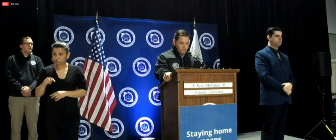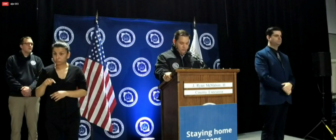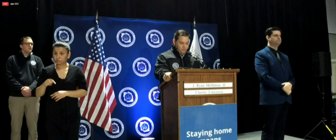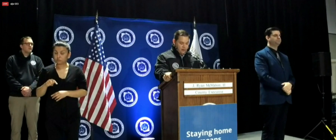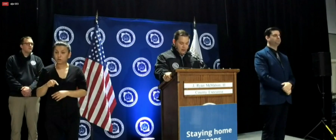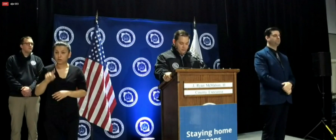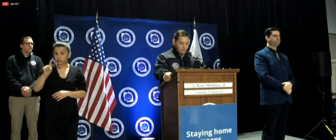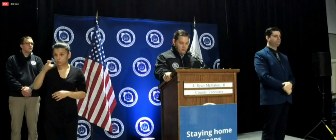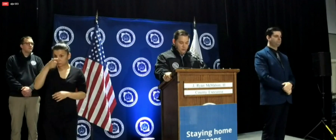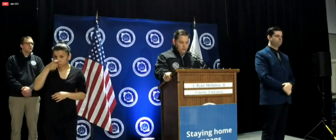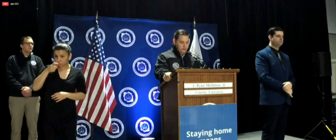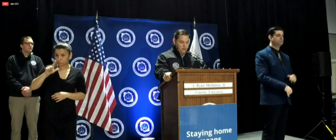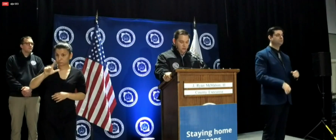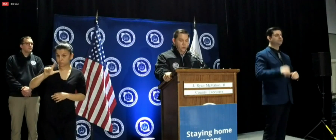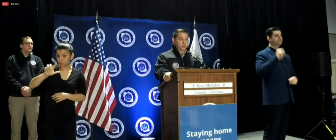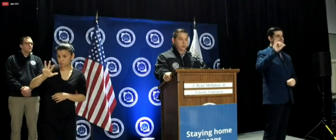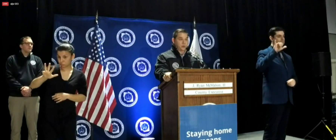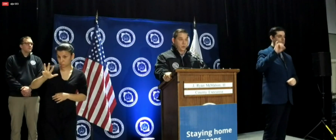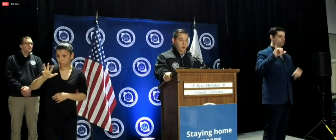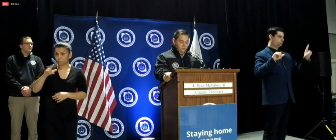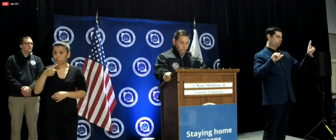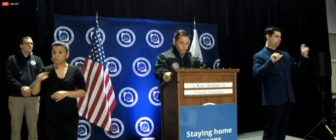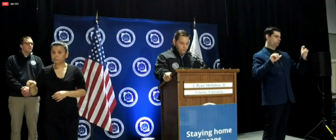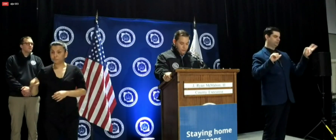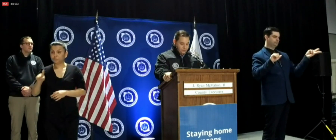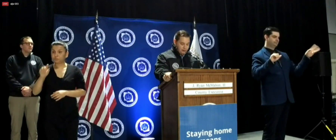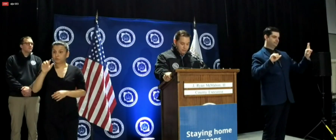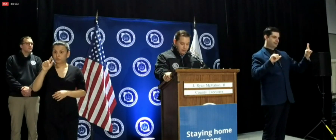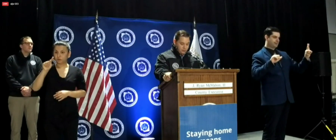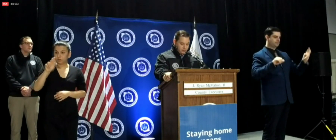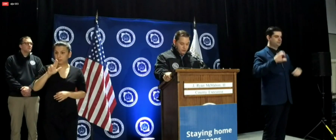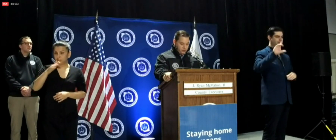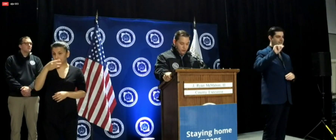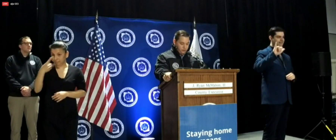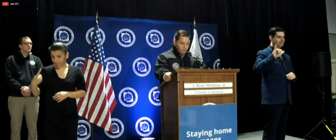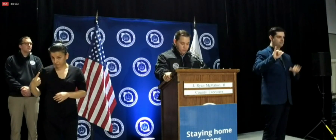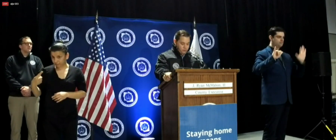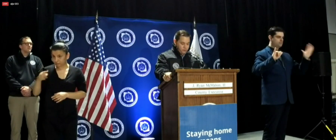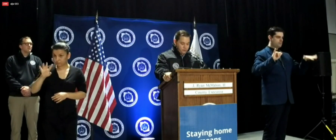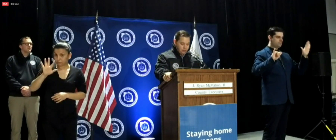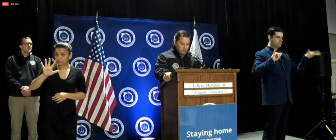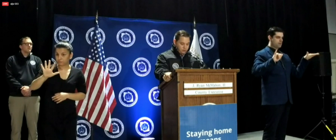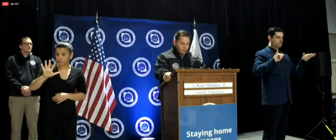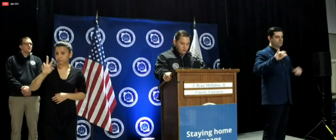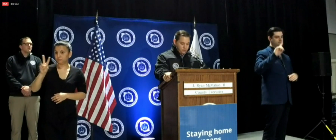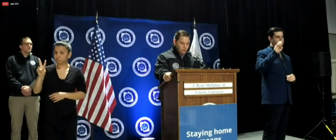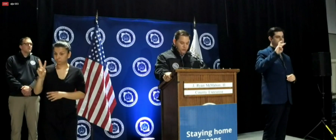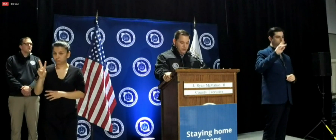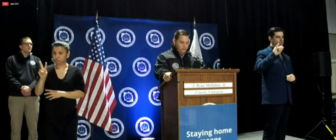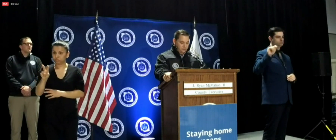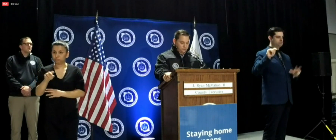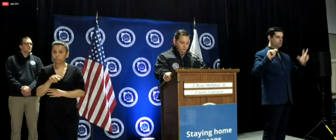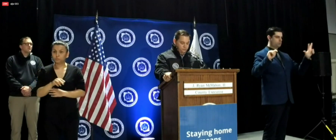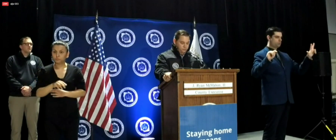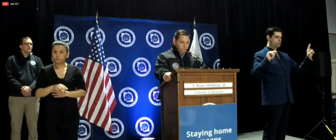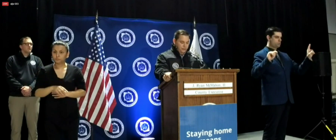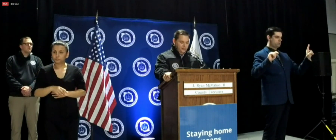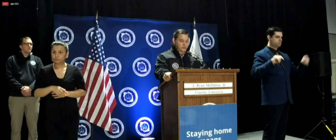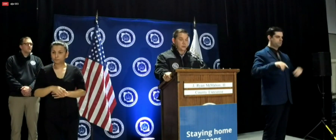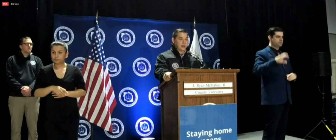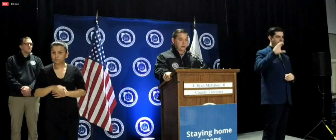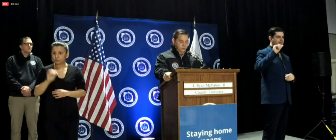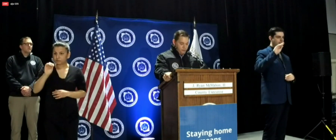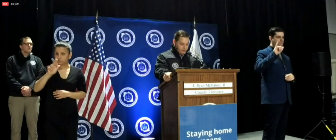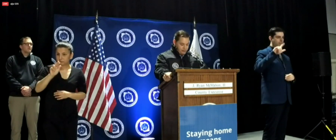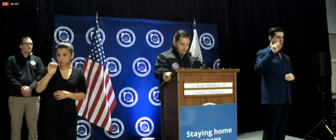Clay, 55, Town of DeWitt, 31, Town of Manlius, 30, Town of Camillus, 27, Town